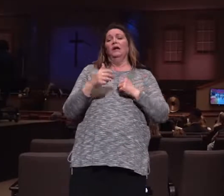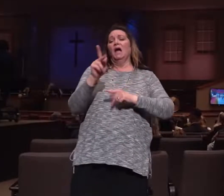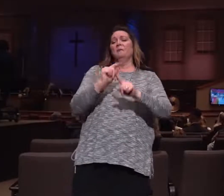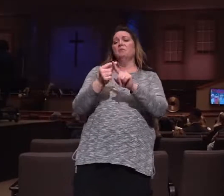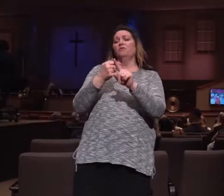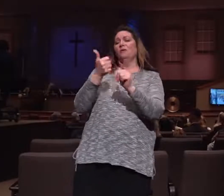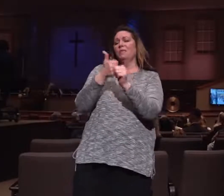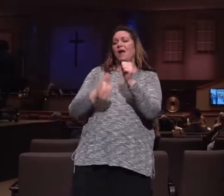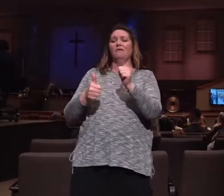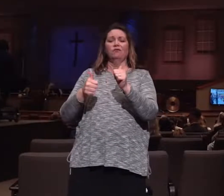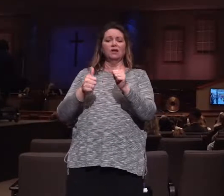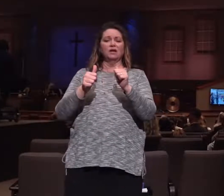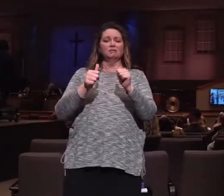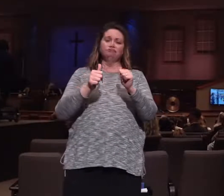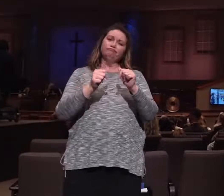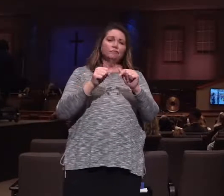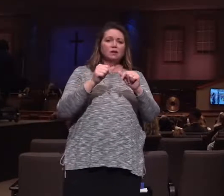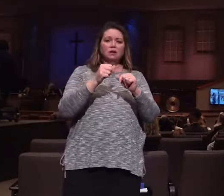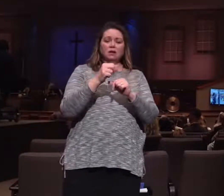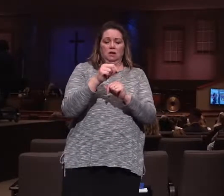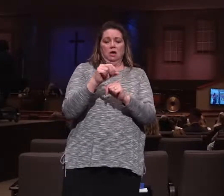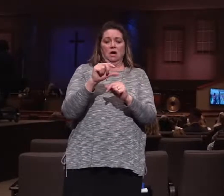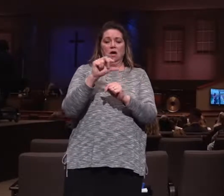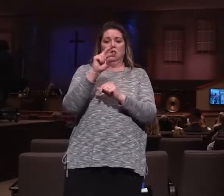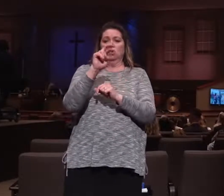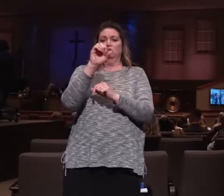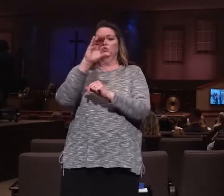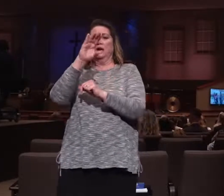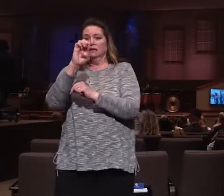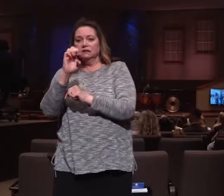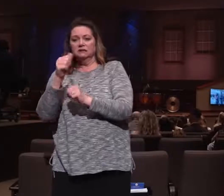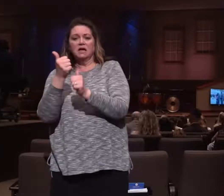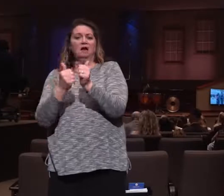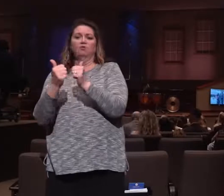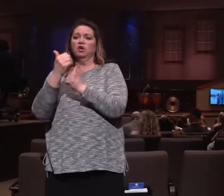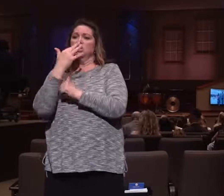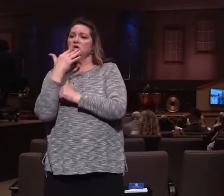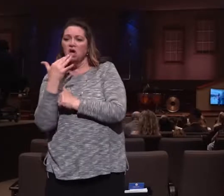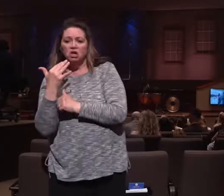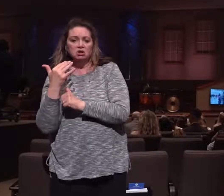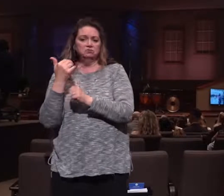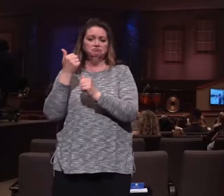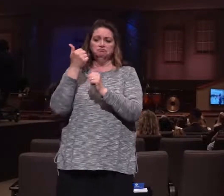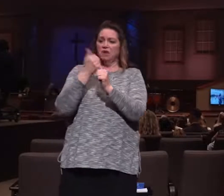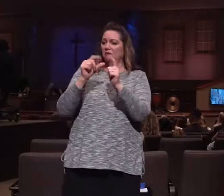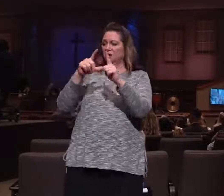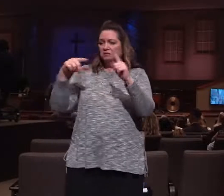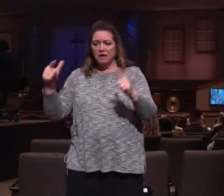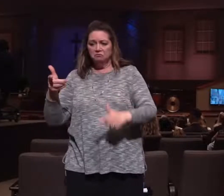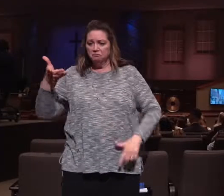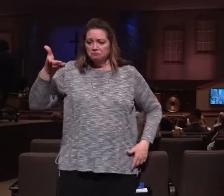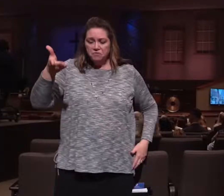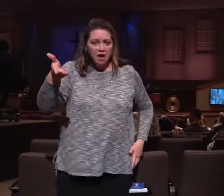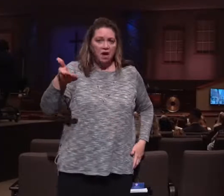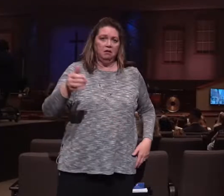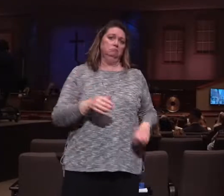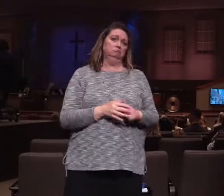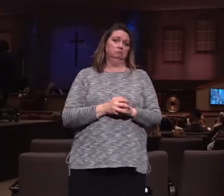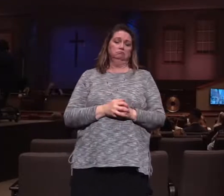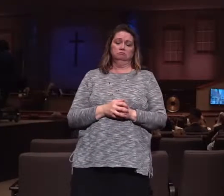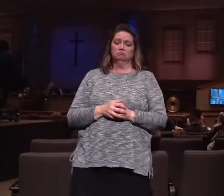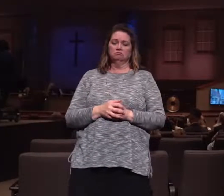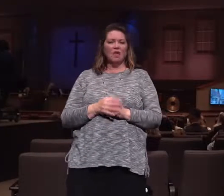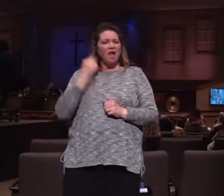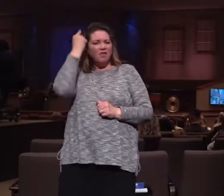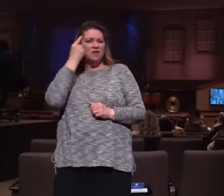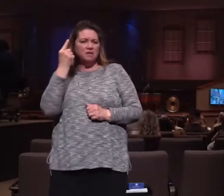class, culture, and creed is precisely what makes London so special. Considering the vast number of